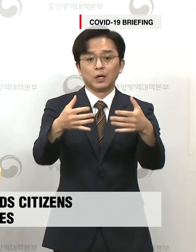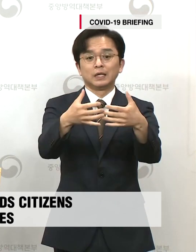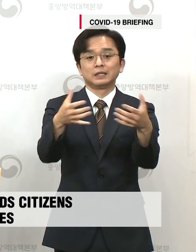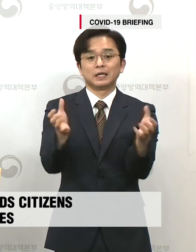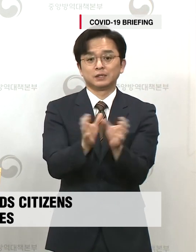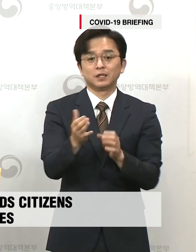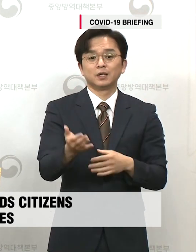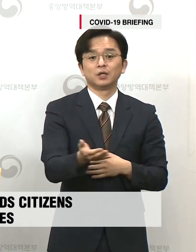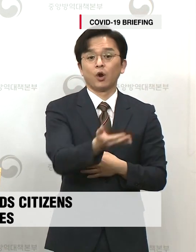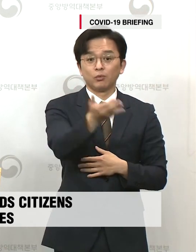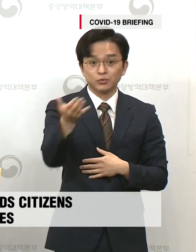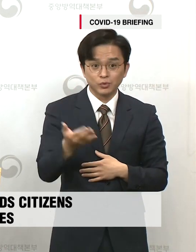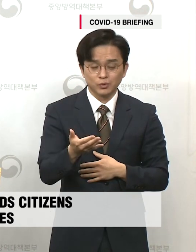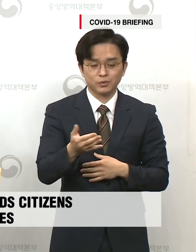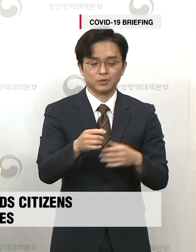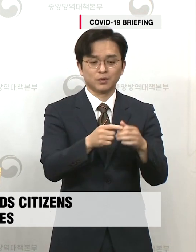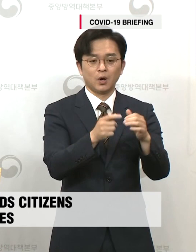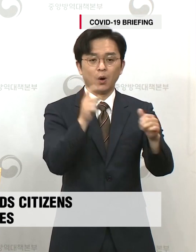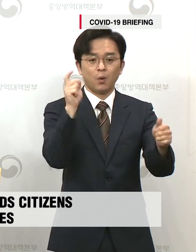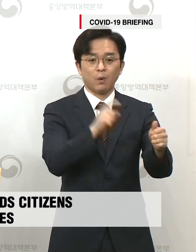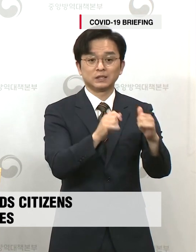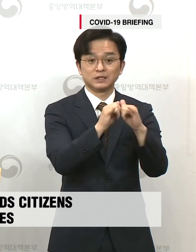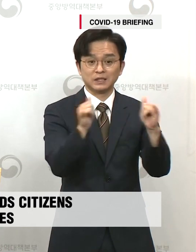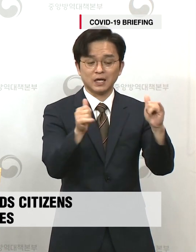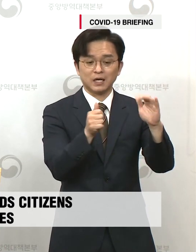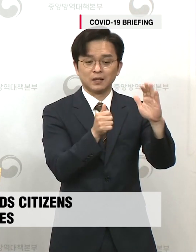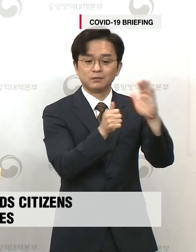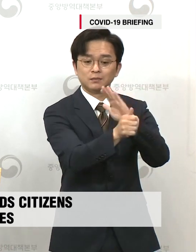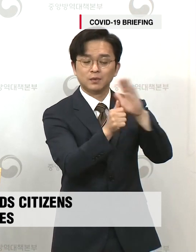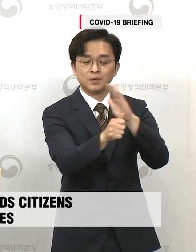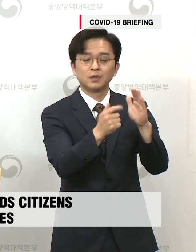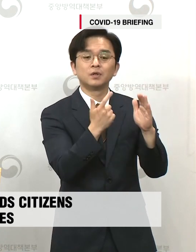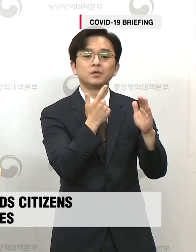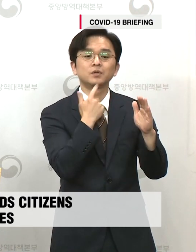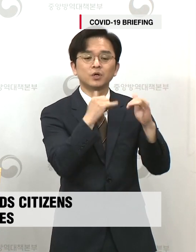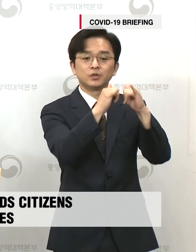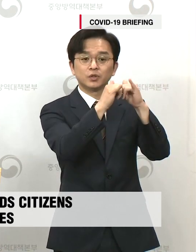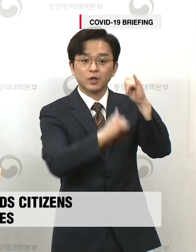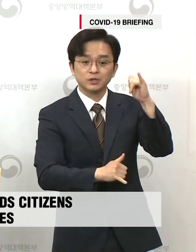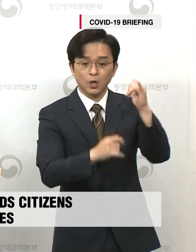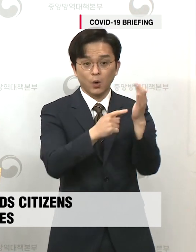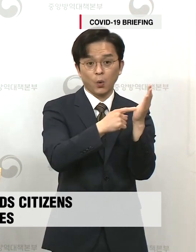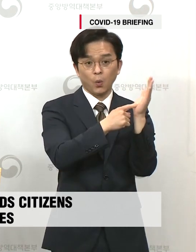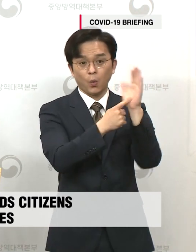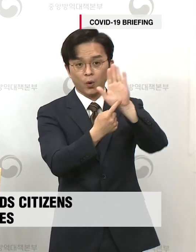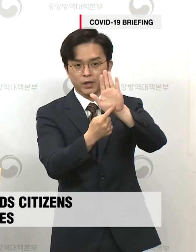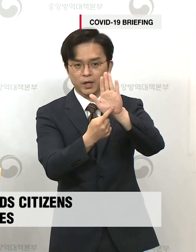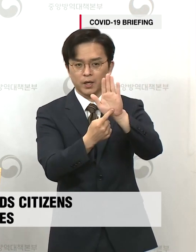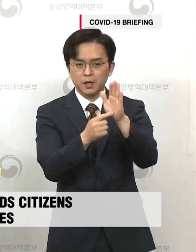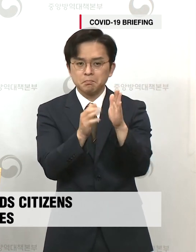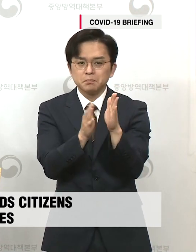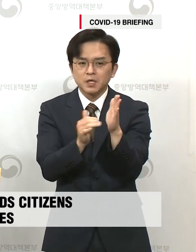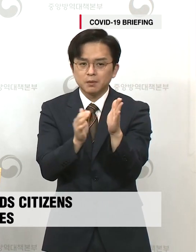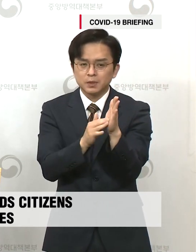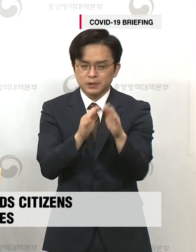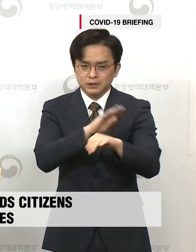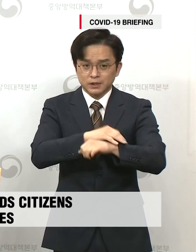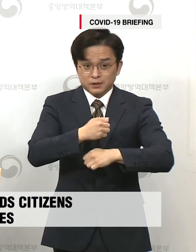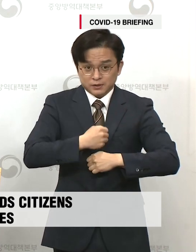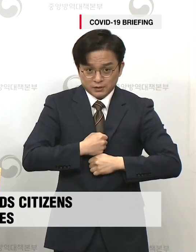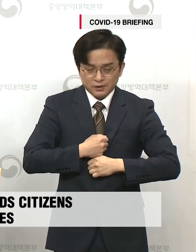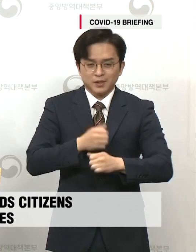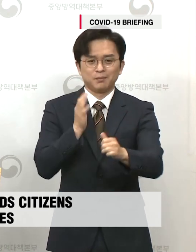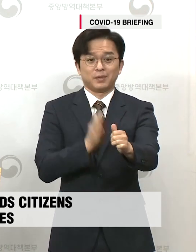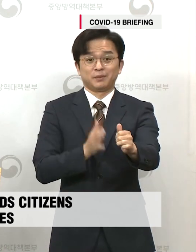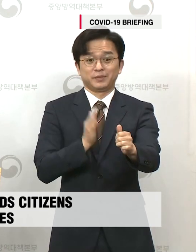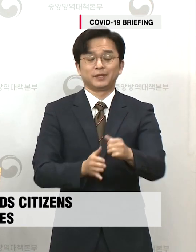them encouragement and refraining from discriminating or giving hatred words to these people